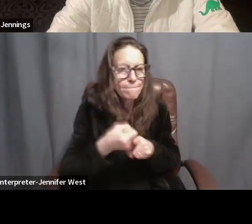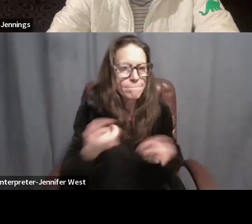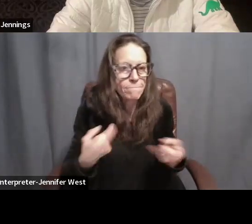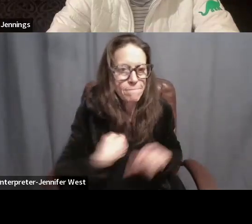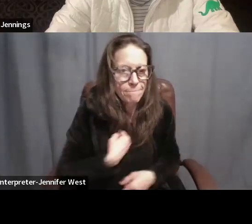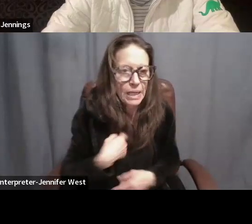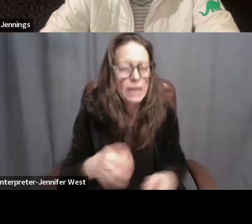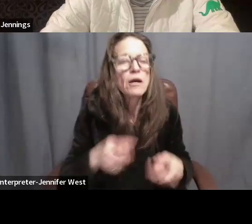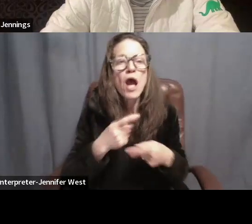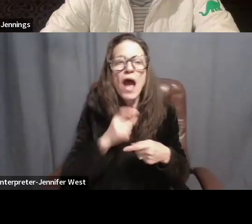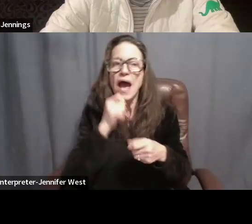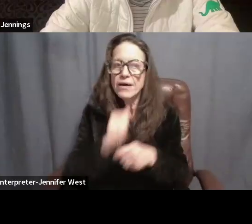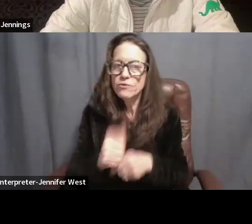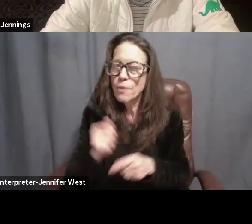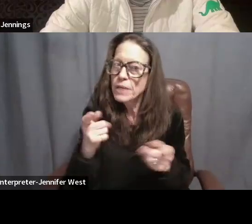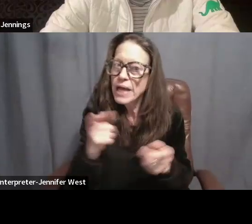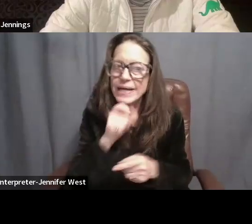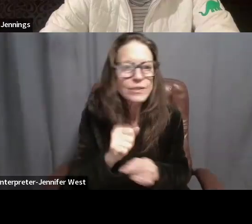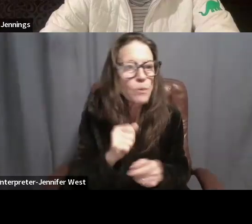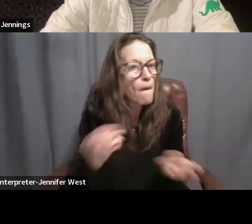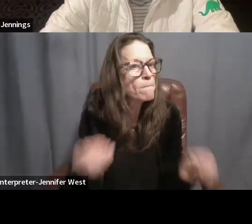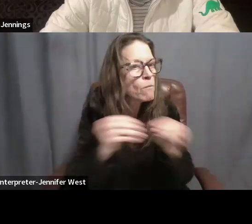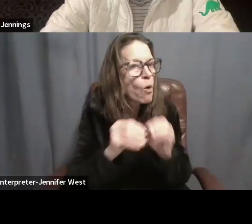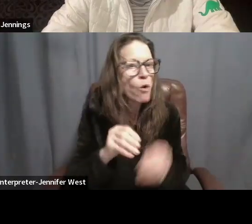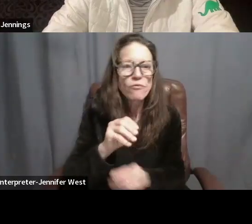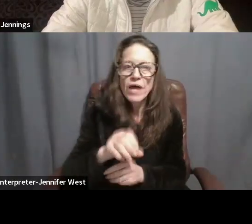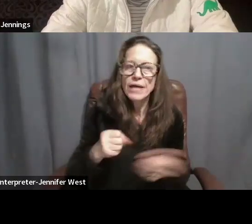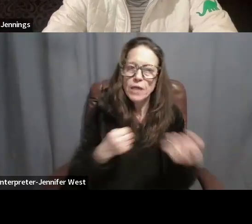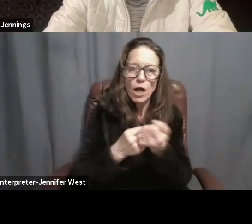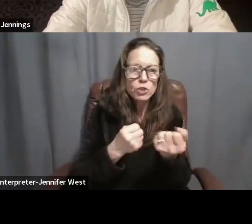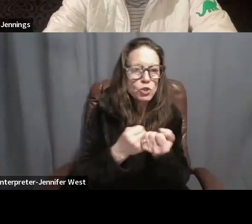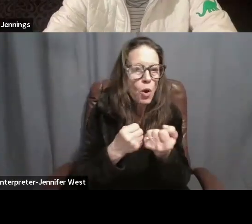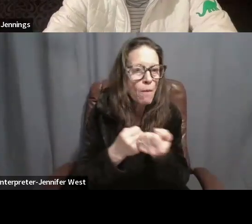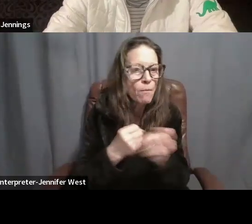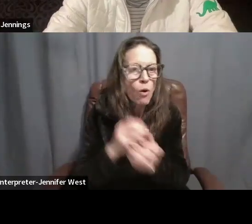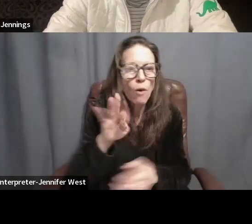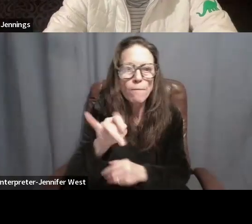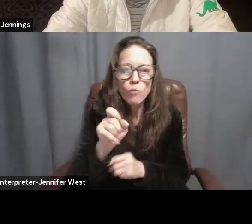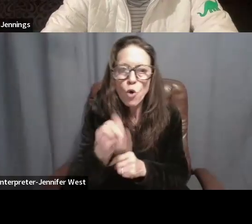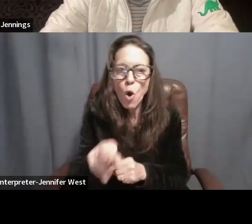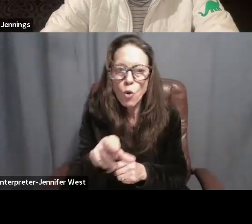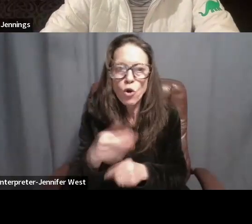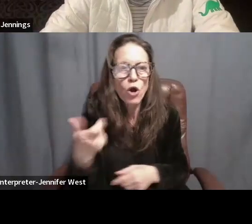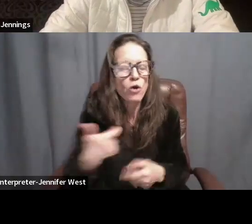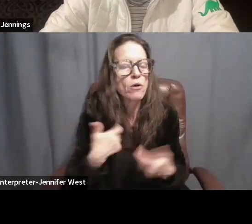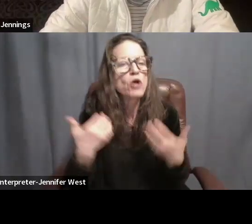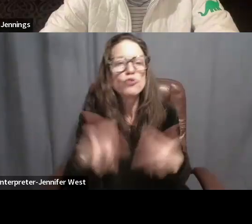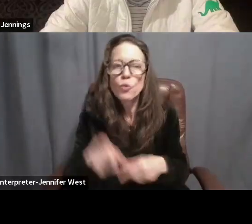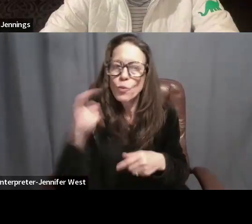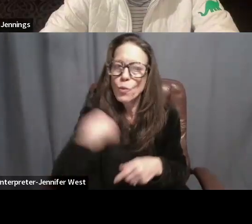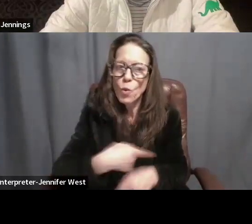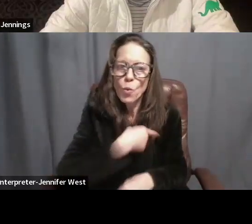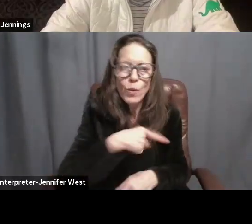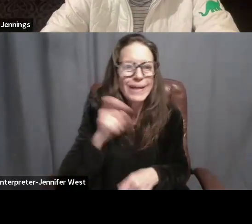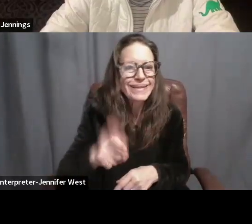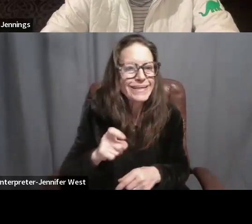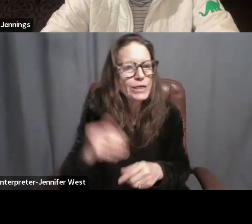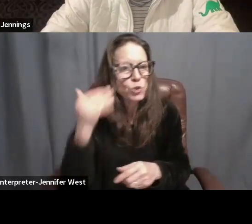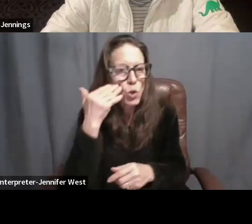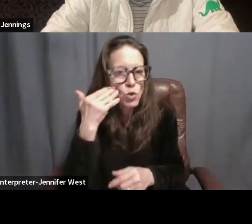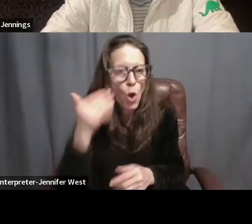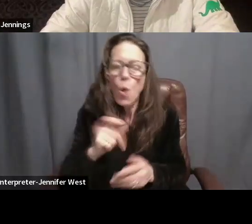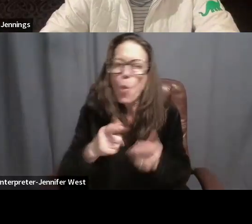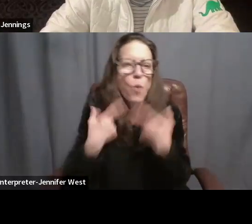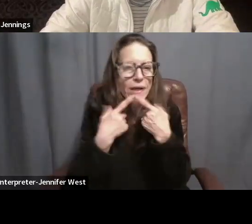it's more than a job. It's knowing what works for the adult,